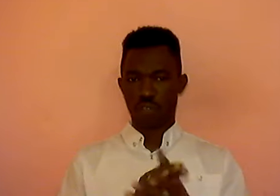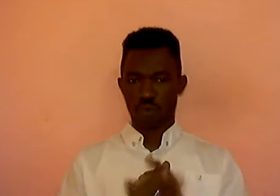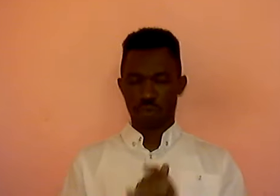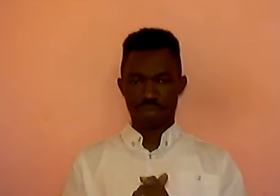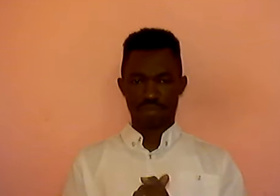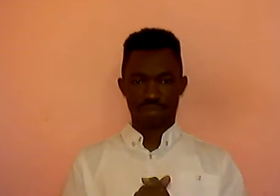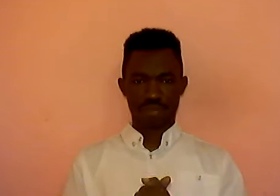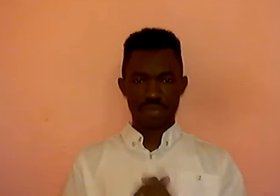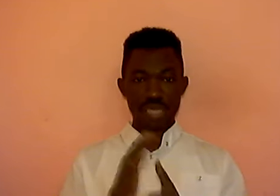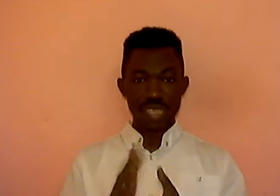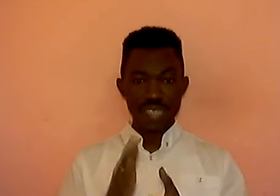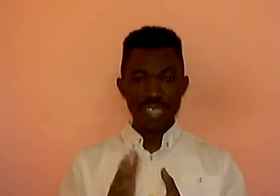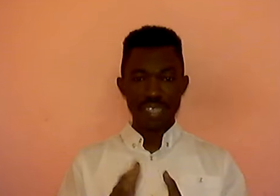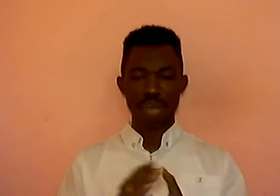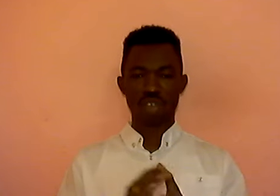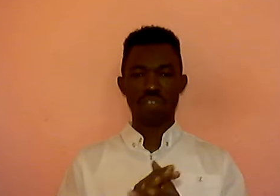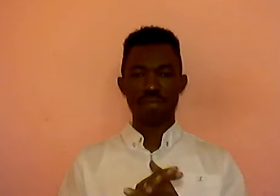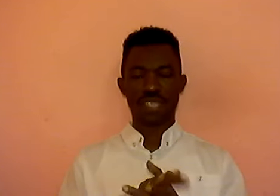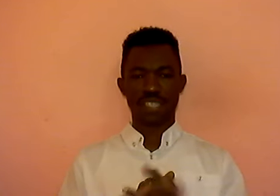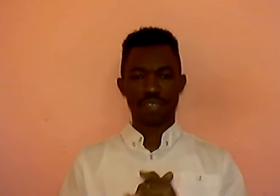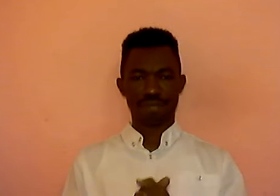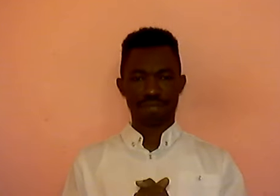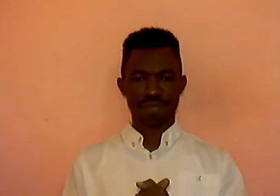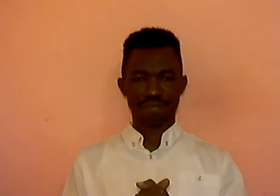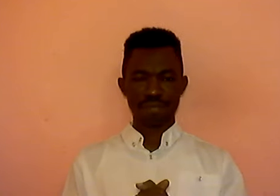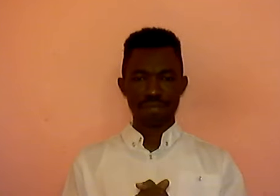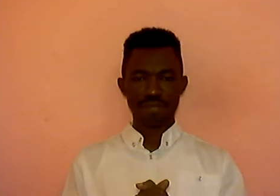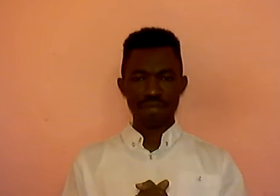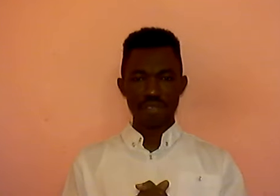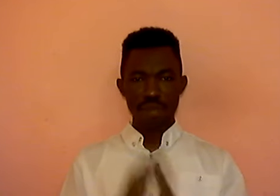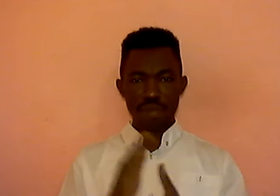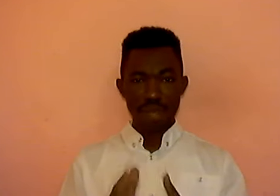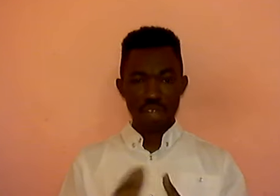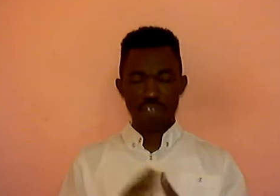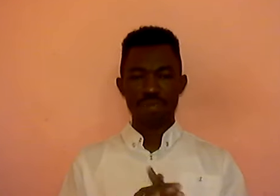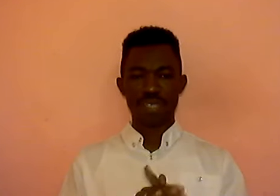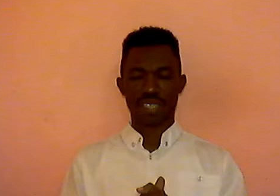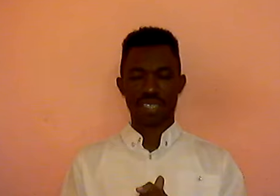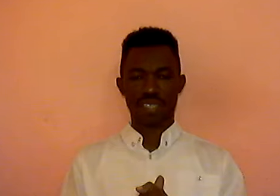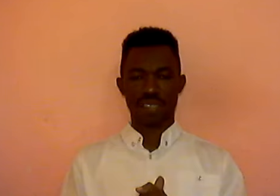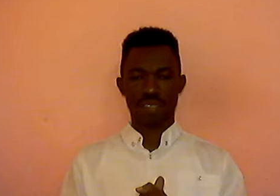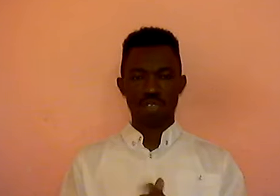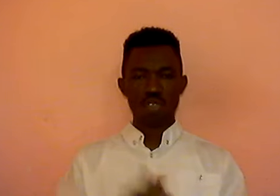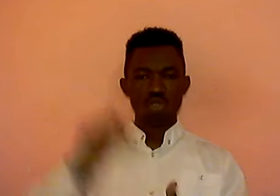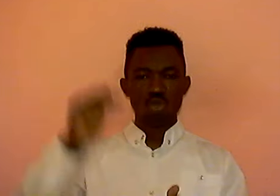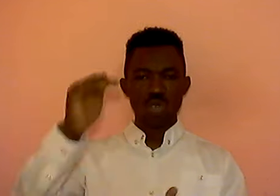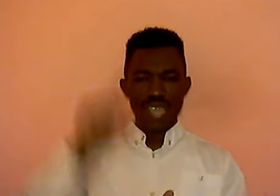you. This is the mark of the beast. The mark of the beast. To